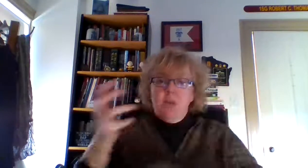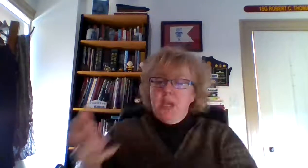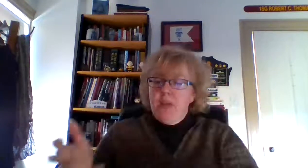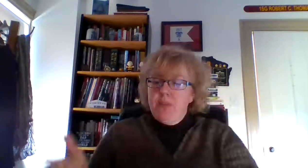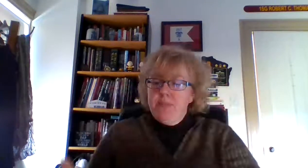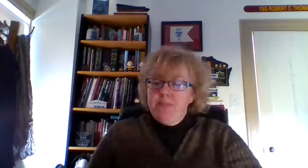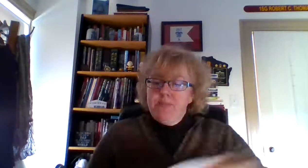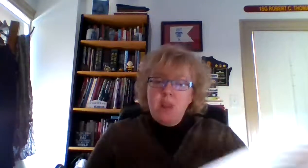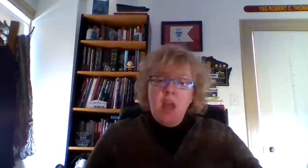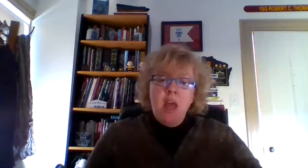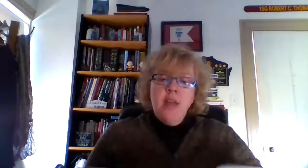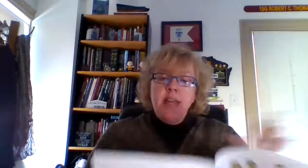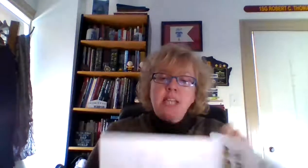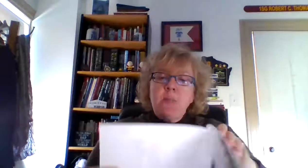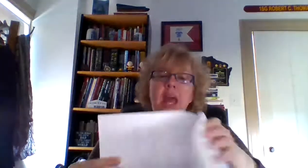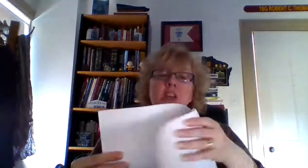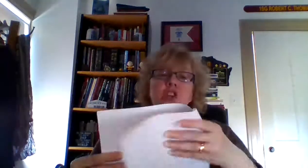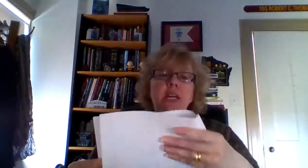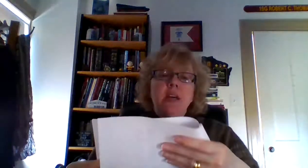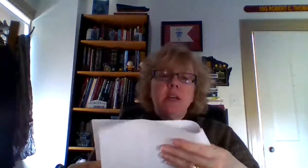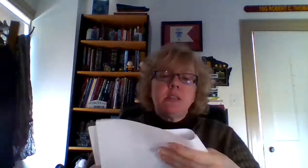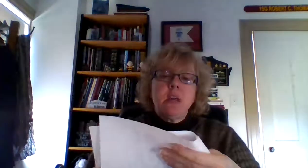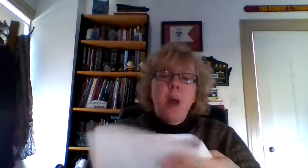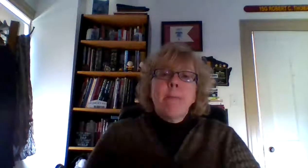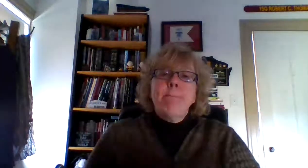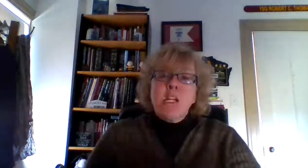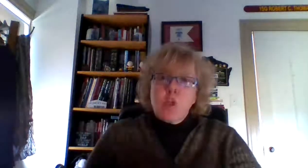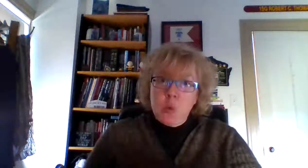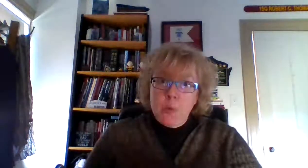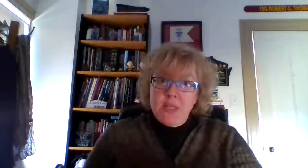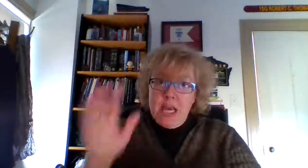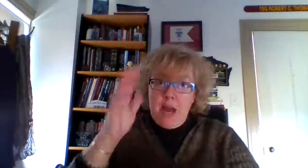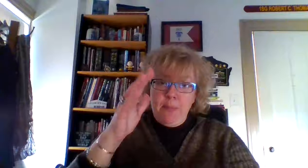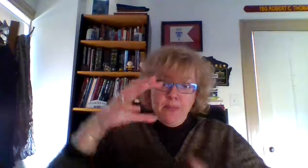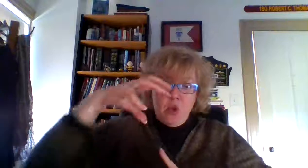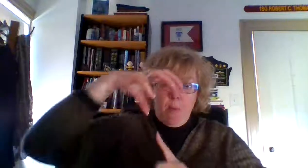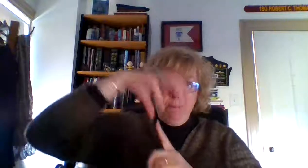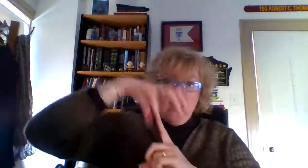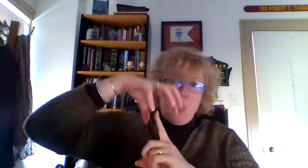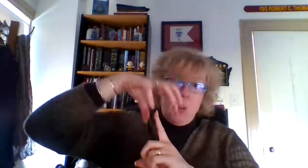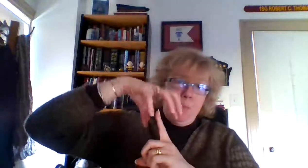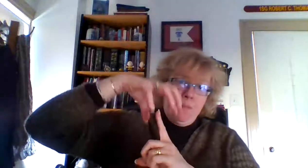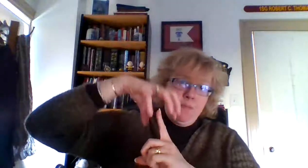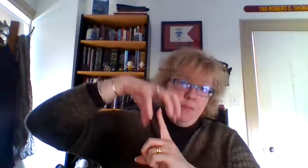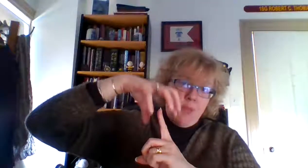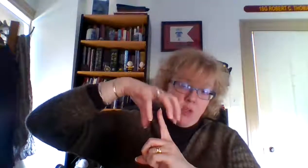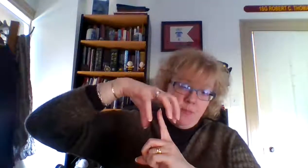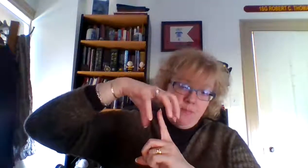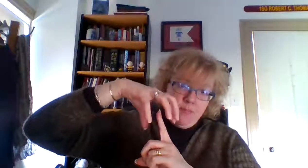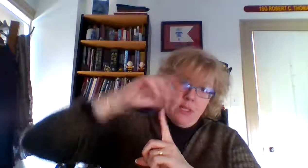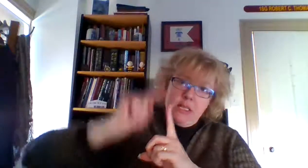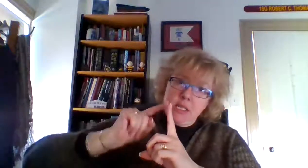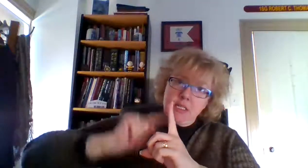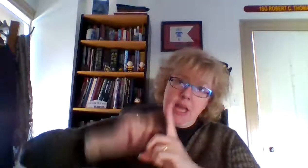together. Next page is mushroom, the top. So mushroom, little stem,